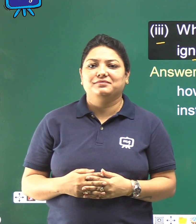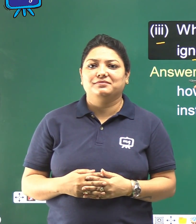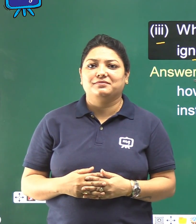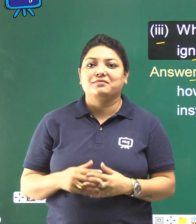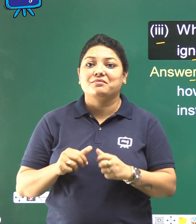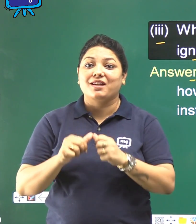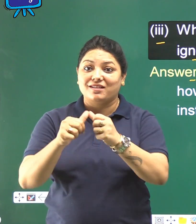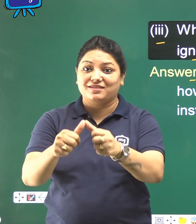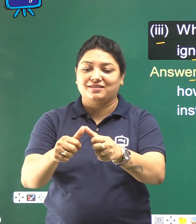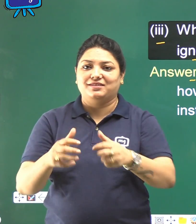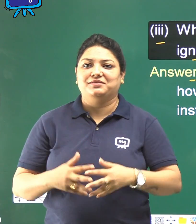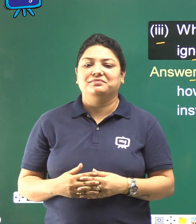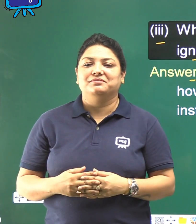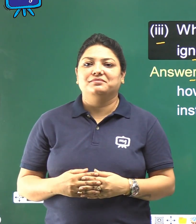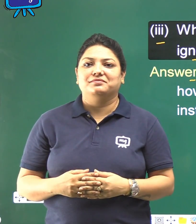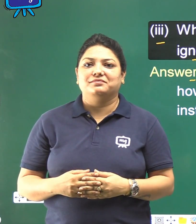Answer is